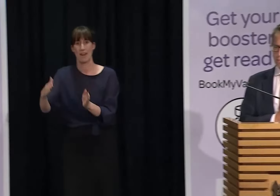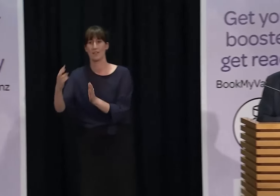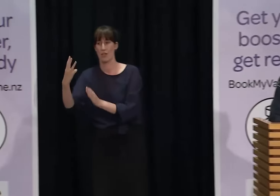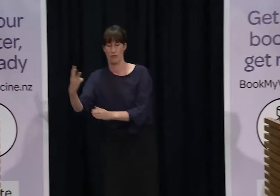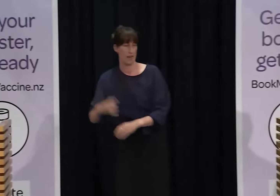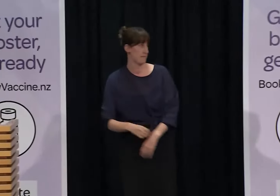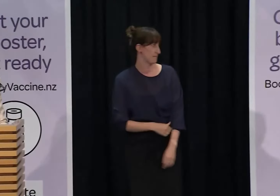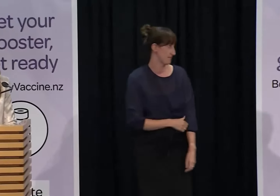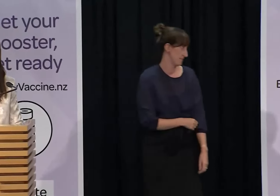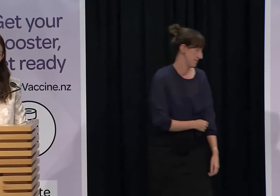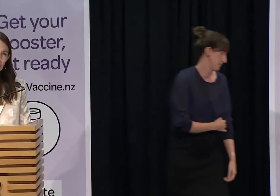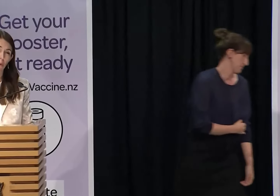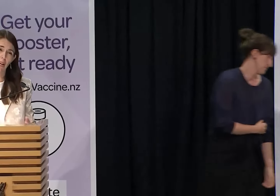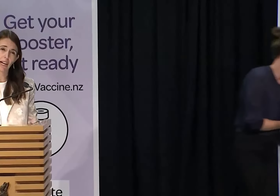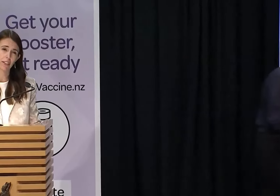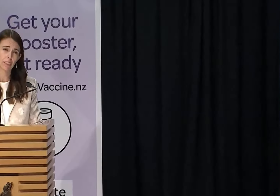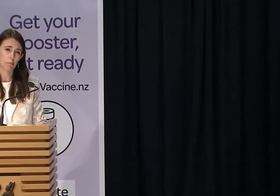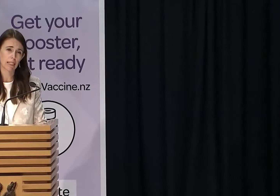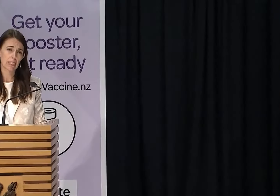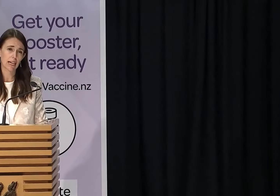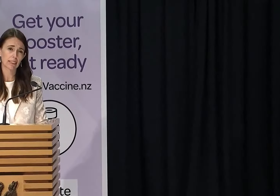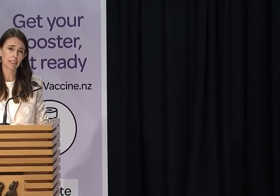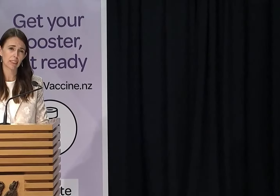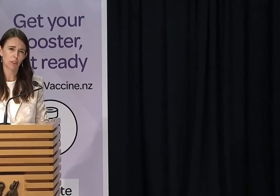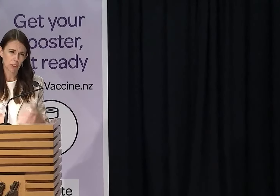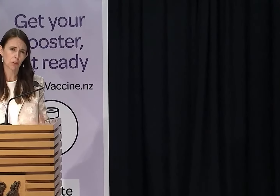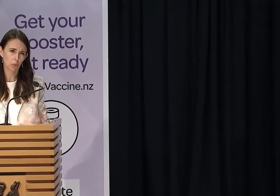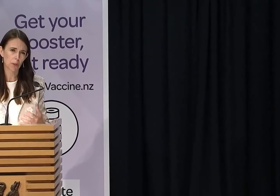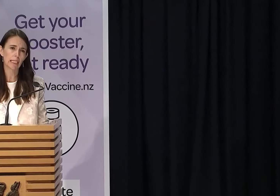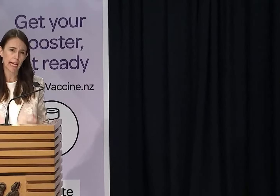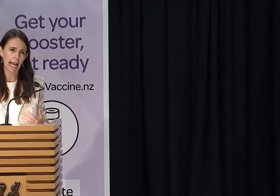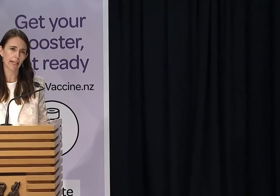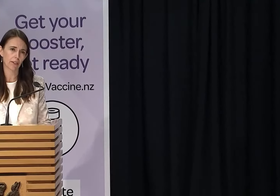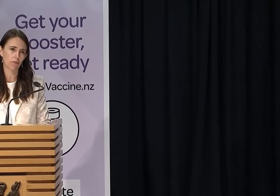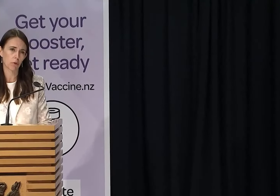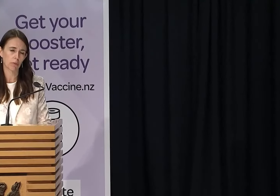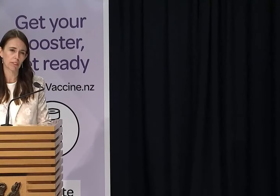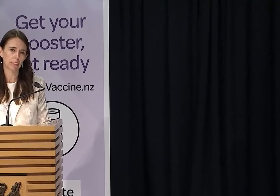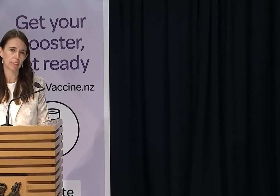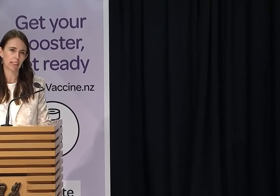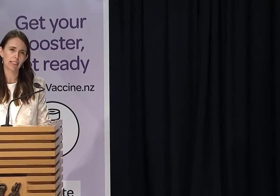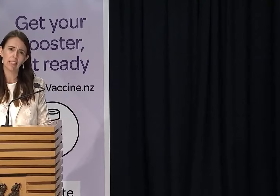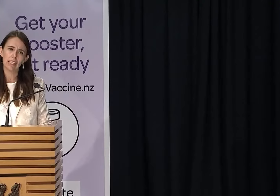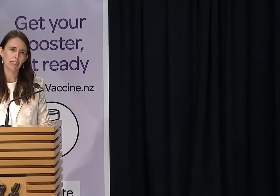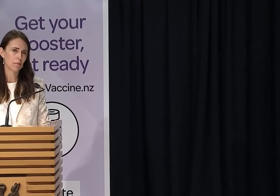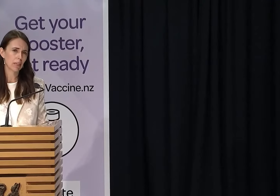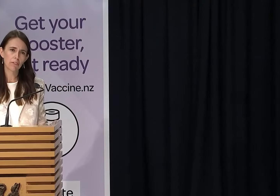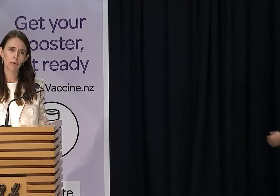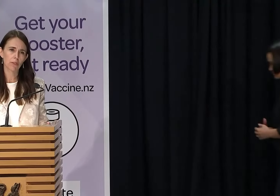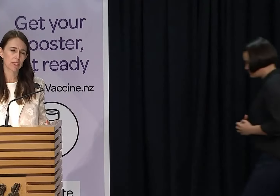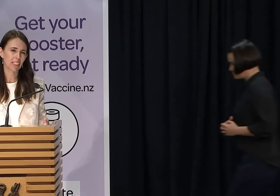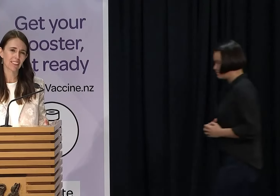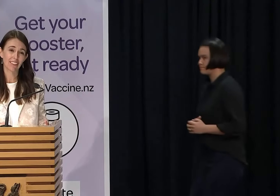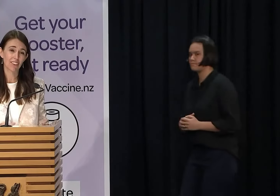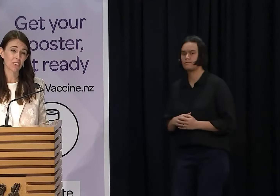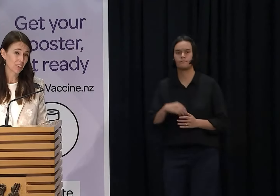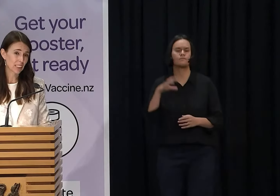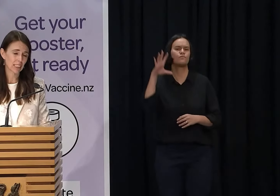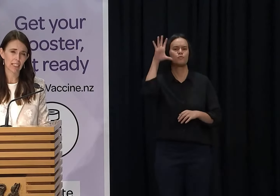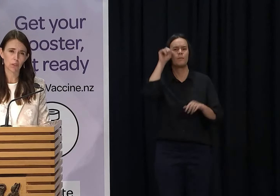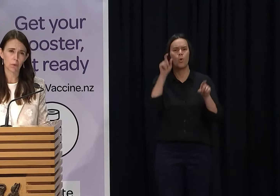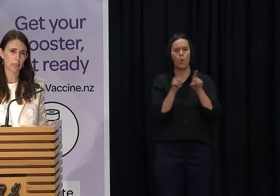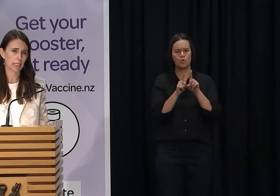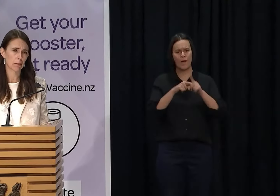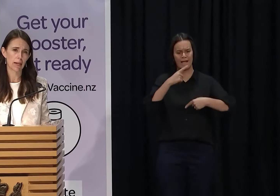that we've also in that first phase where we are using PCR testing, which is the really accurate form of testing, that many of you will have seen that in the